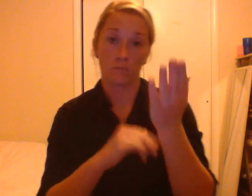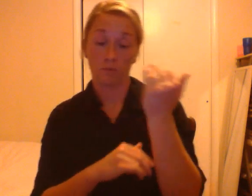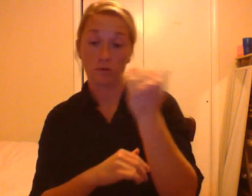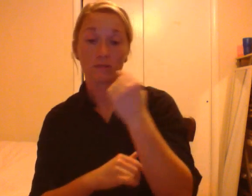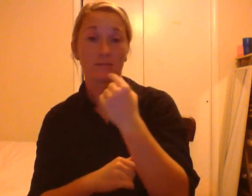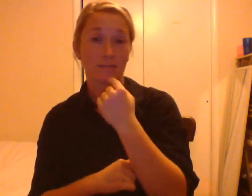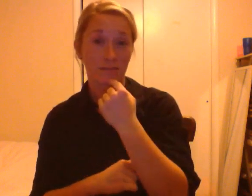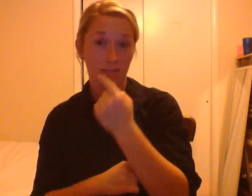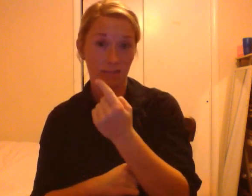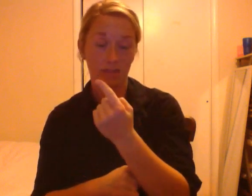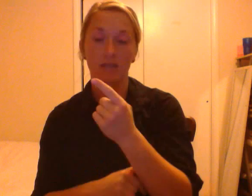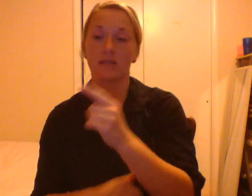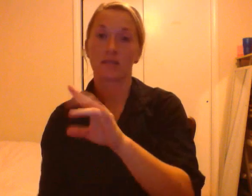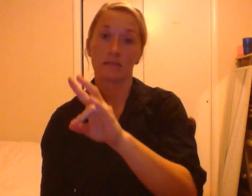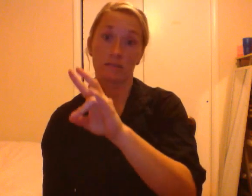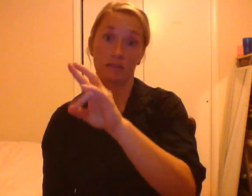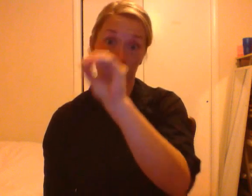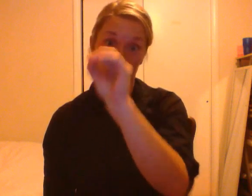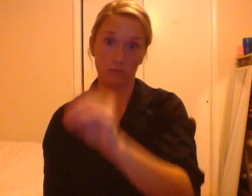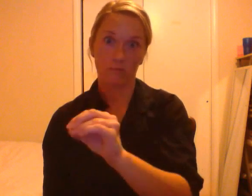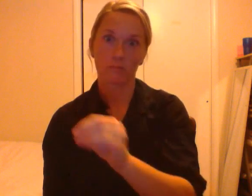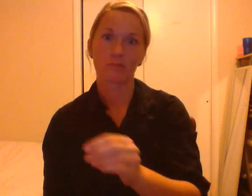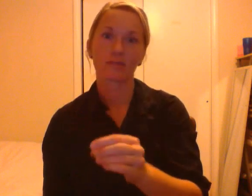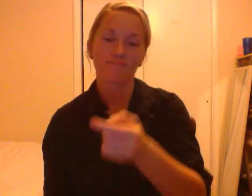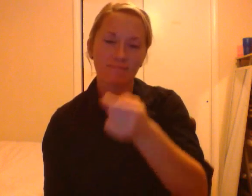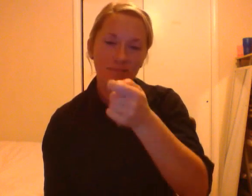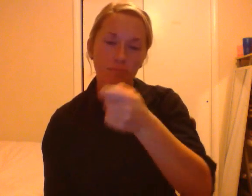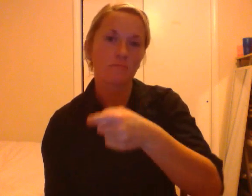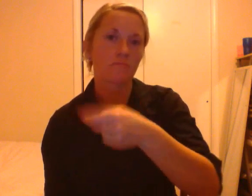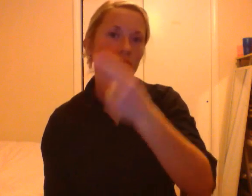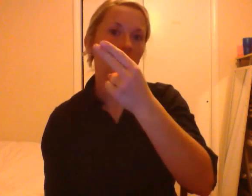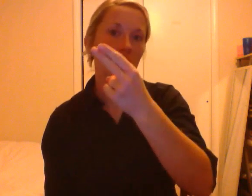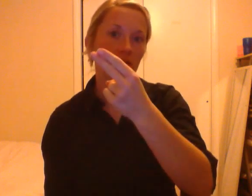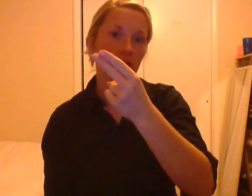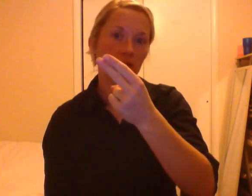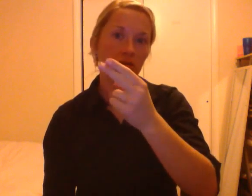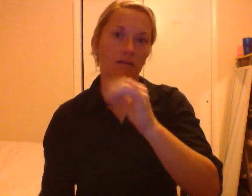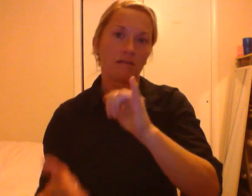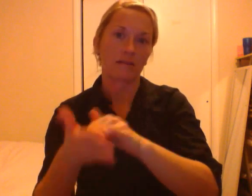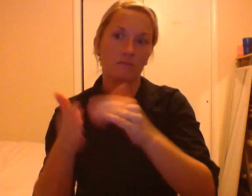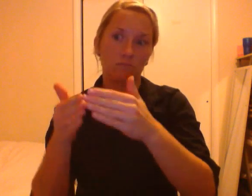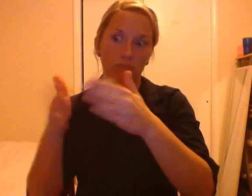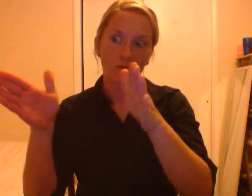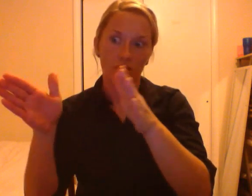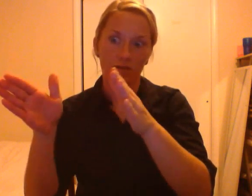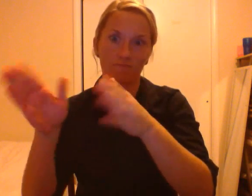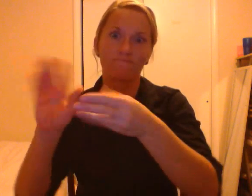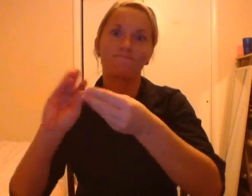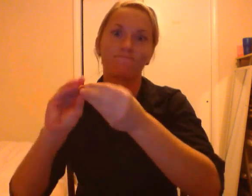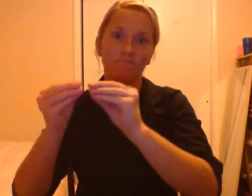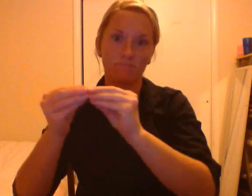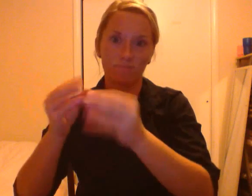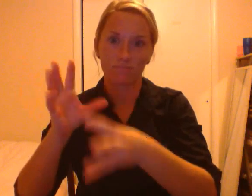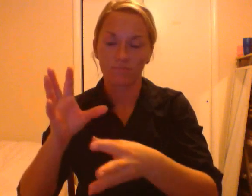high side, and that really is a conservative figure, and I like to do it that way because I'd rather have